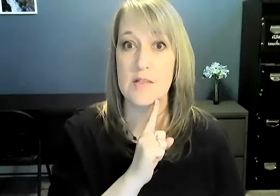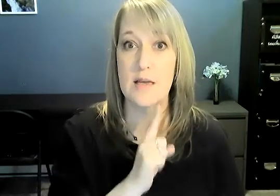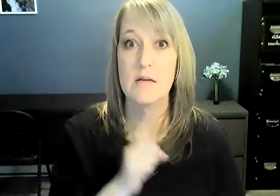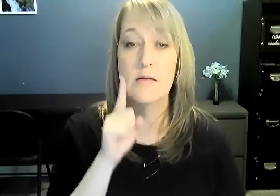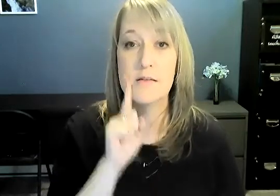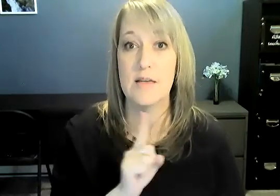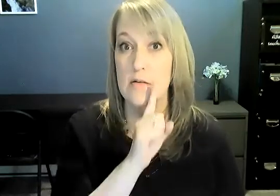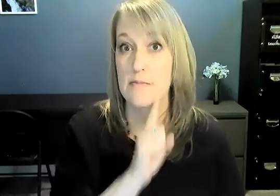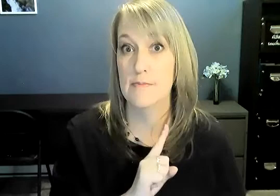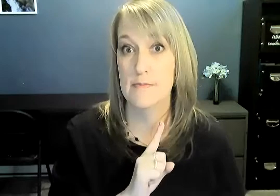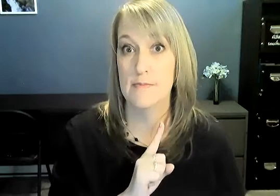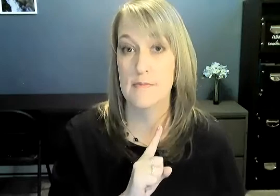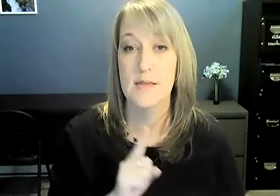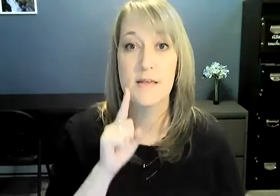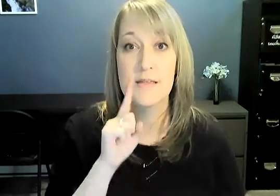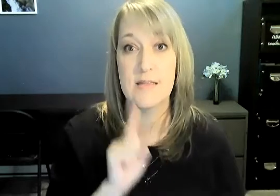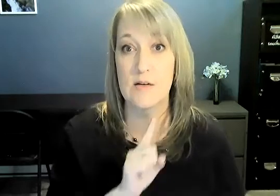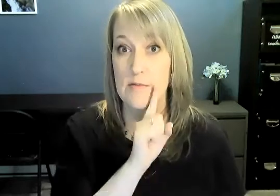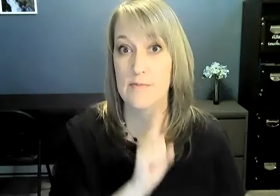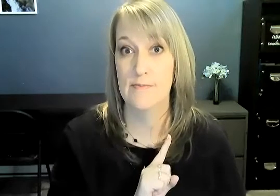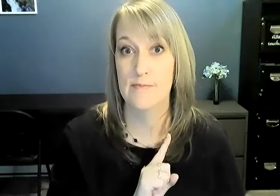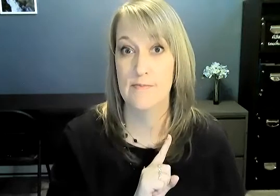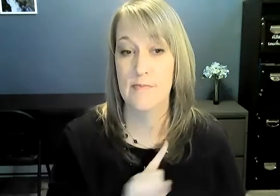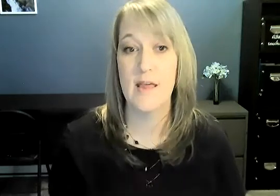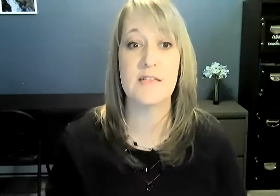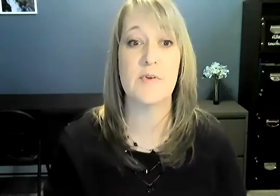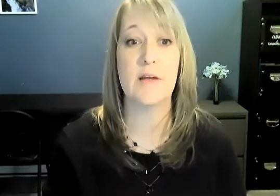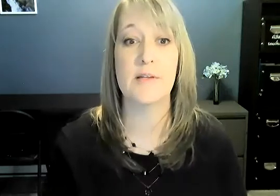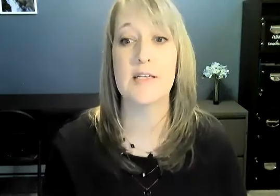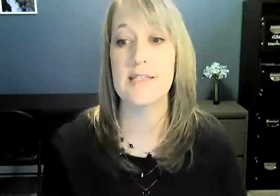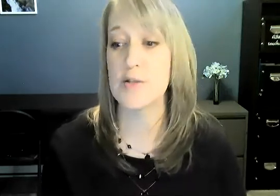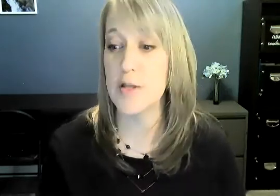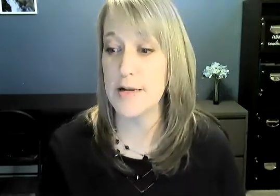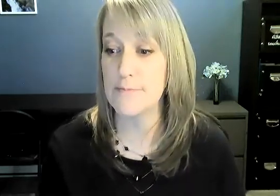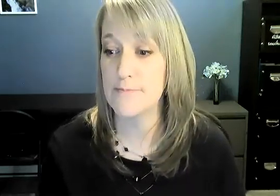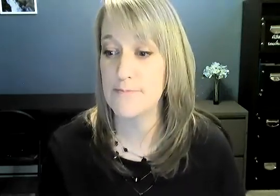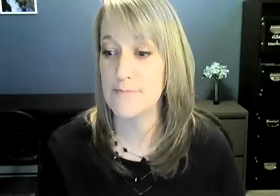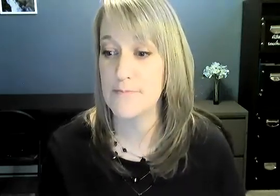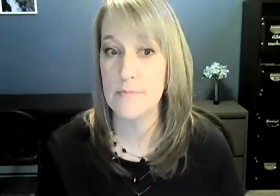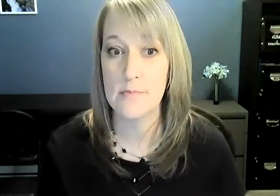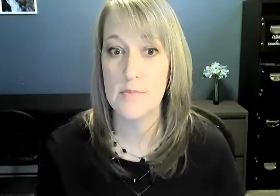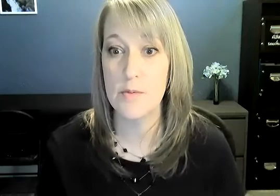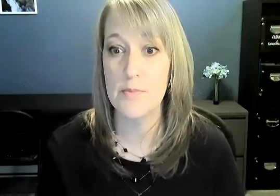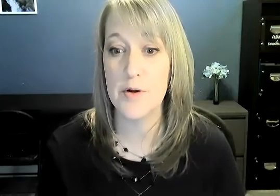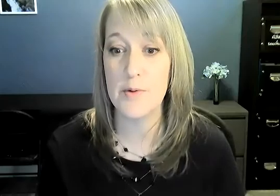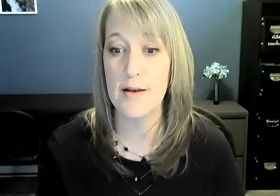side. Single. Single. And that's vocabulary list 33. Nope, 31.